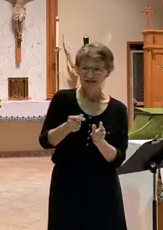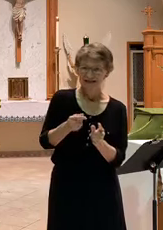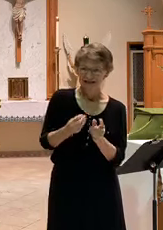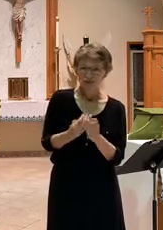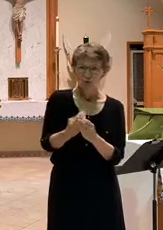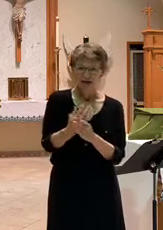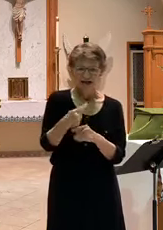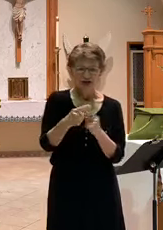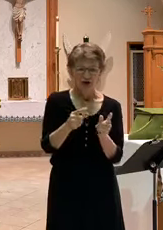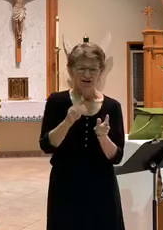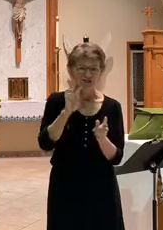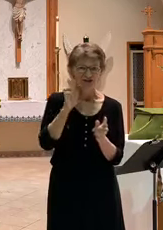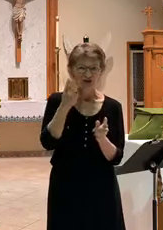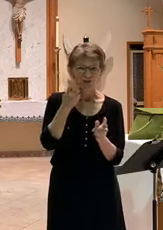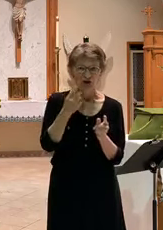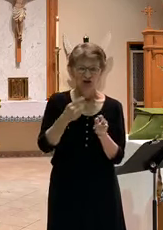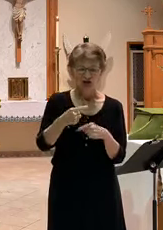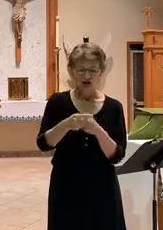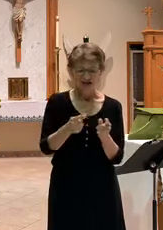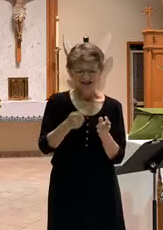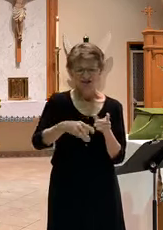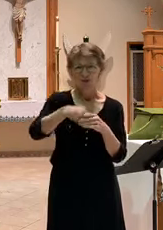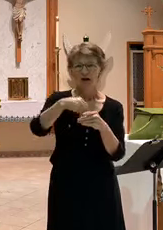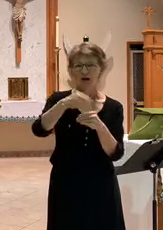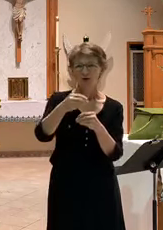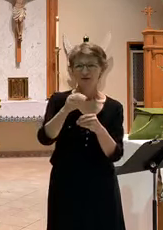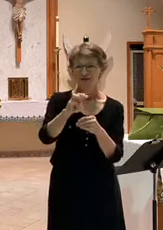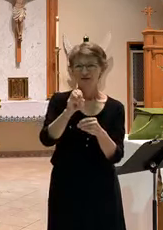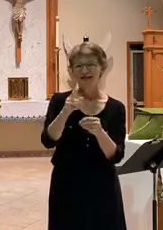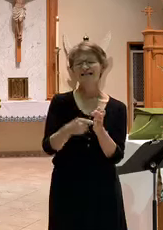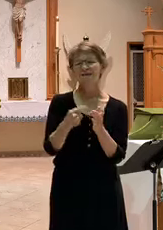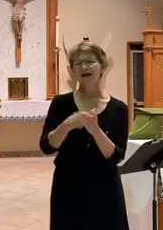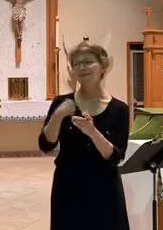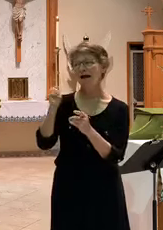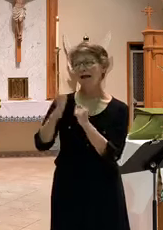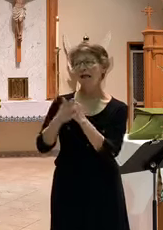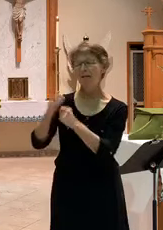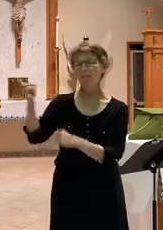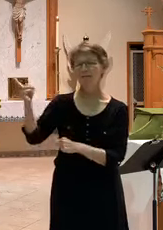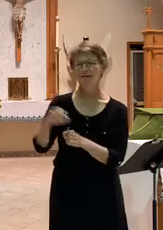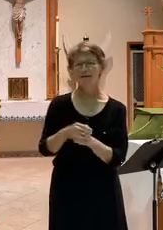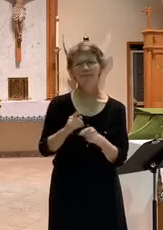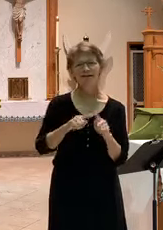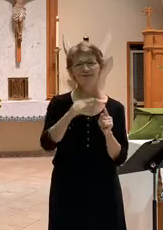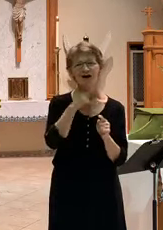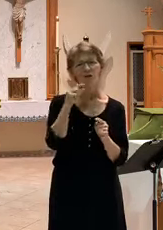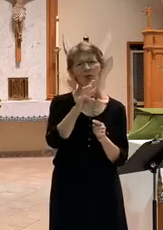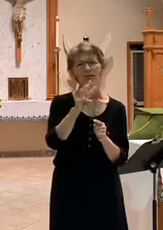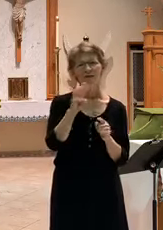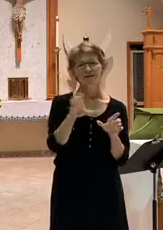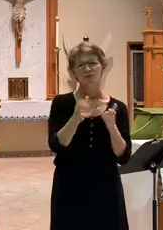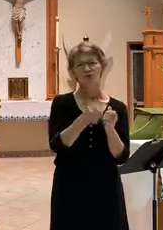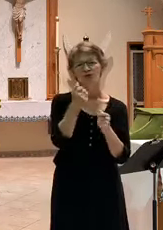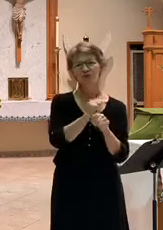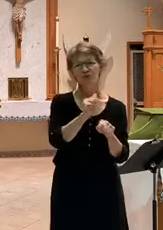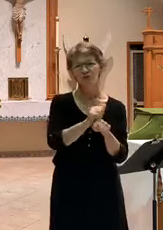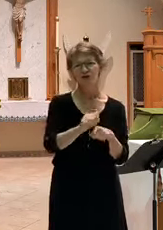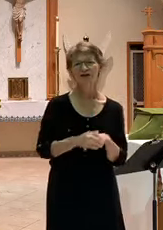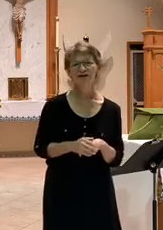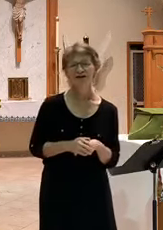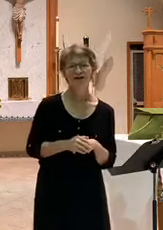and he has to go out and weed. I help sometimes, but he does most of the work. And of course, our farmers